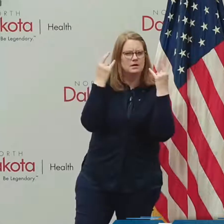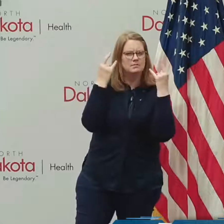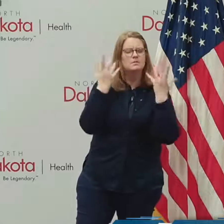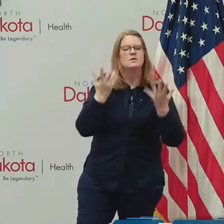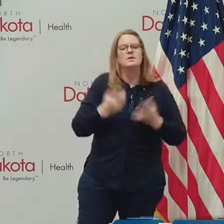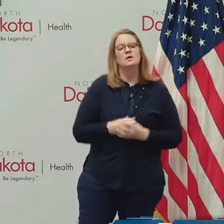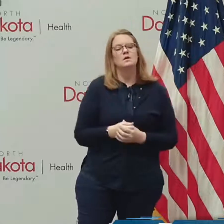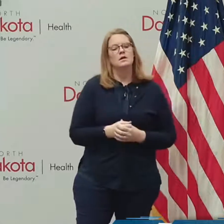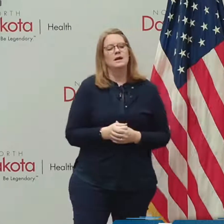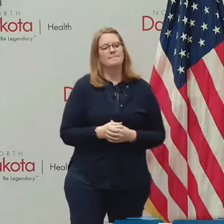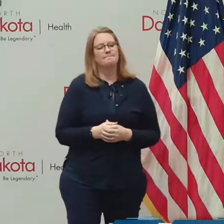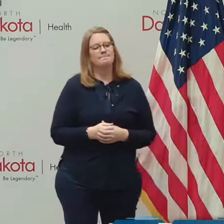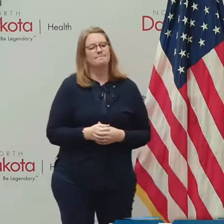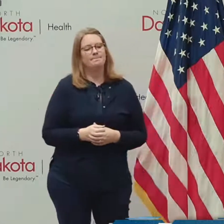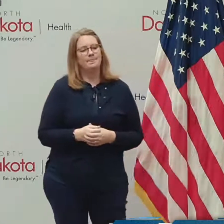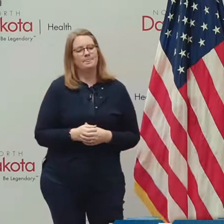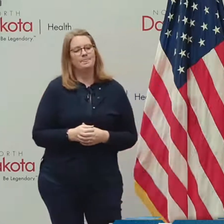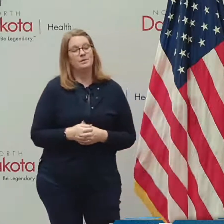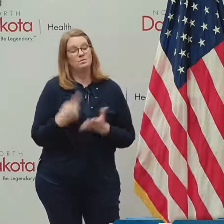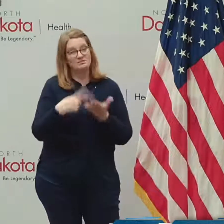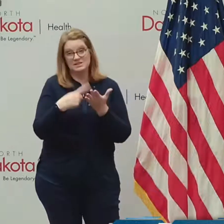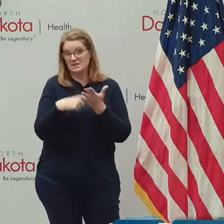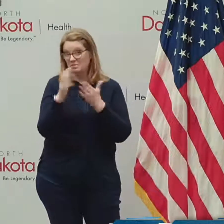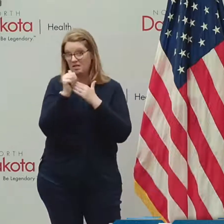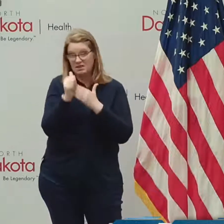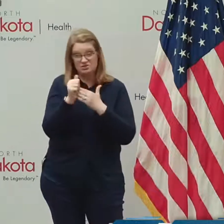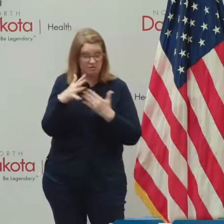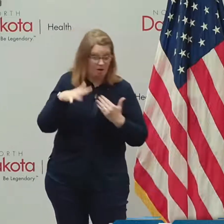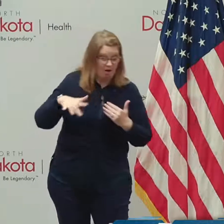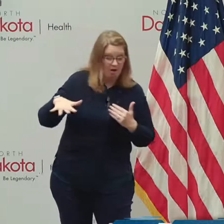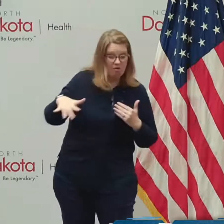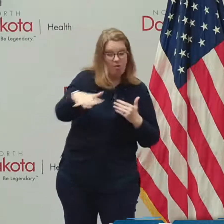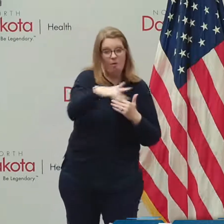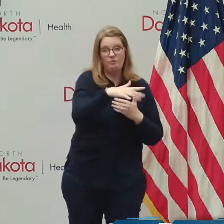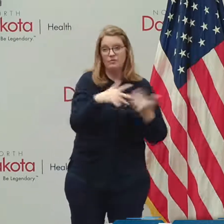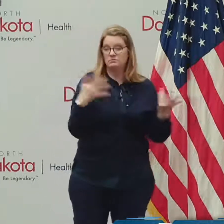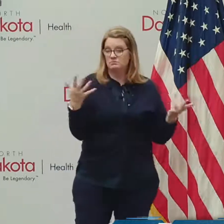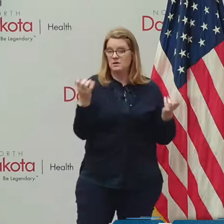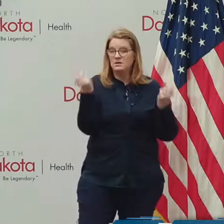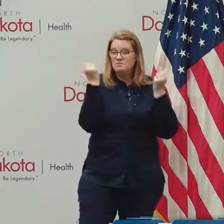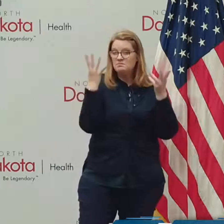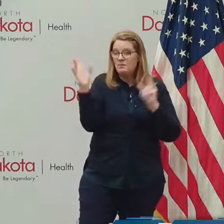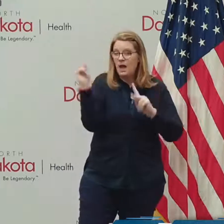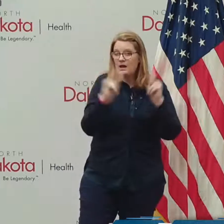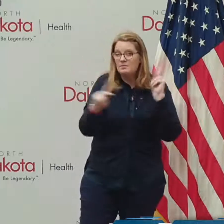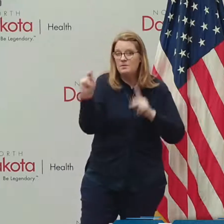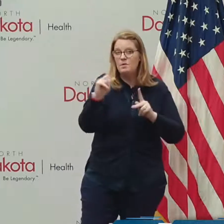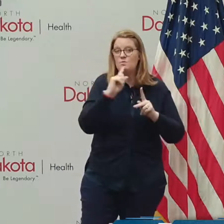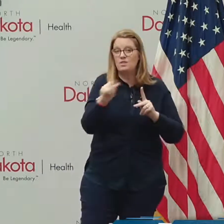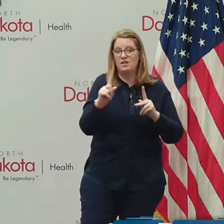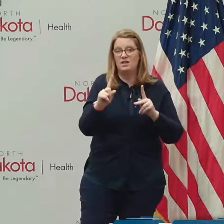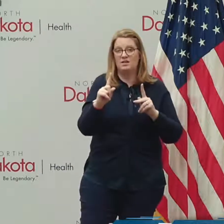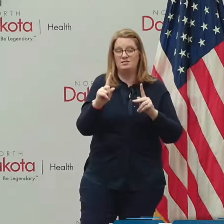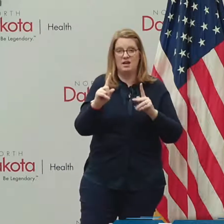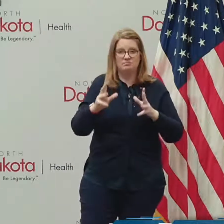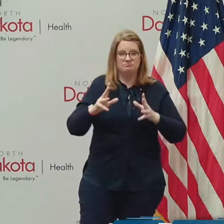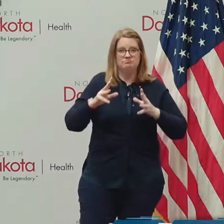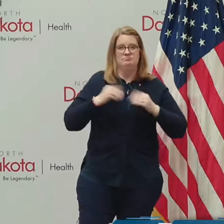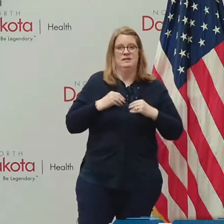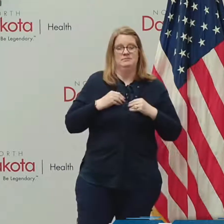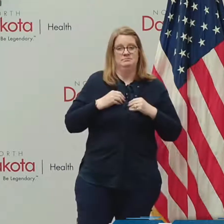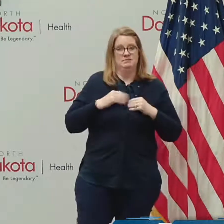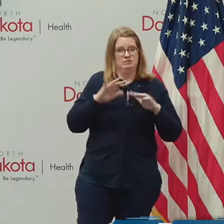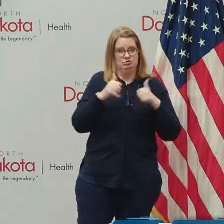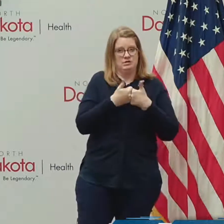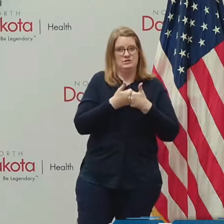But when we talk about leadership everywhere, we've had a number of people that have really stepped up this week, and our state is a very